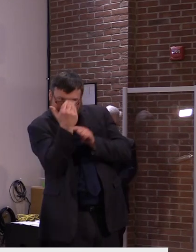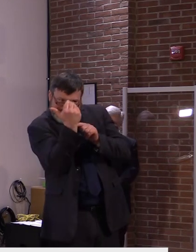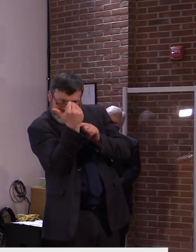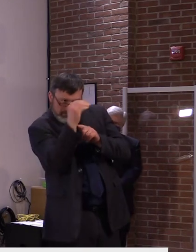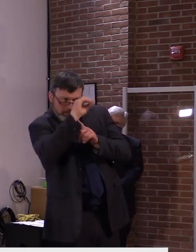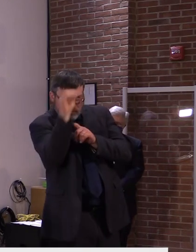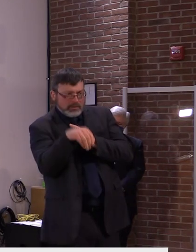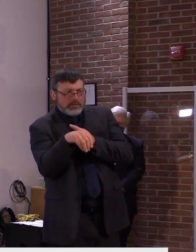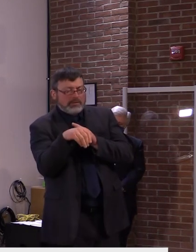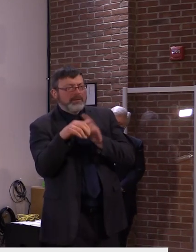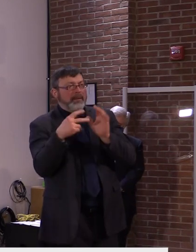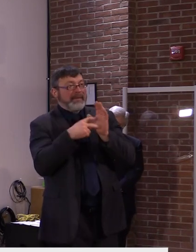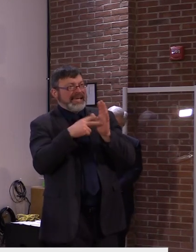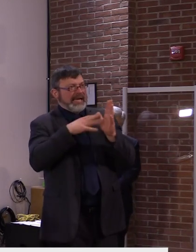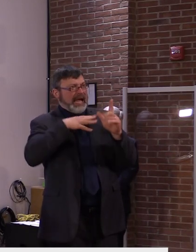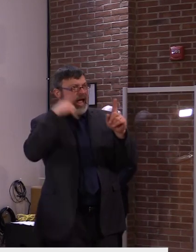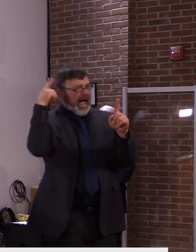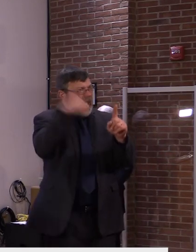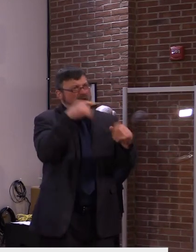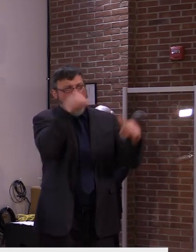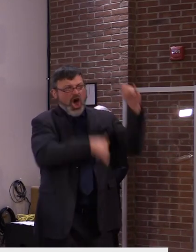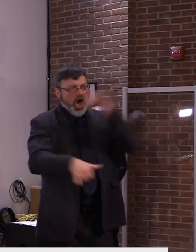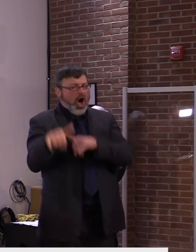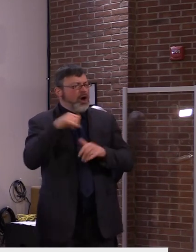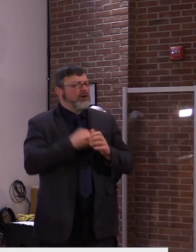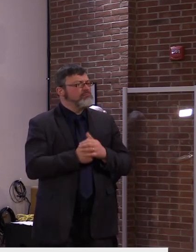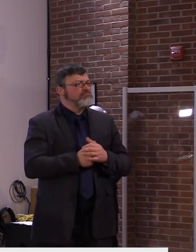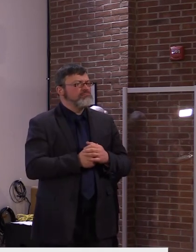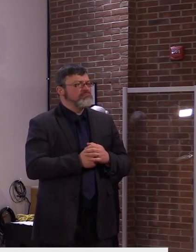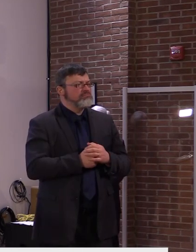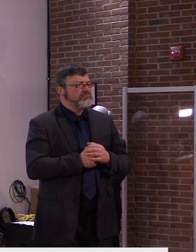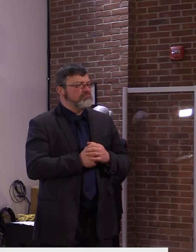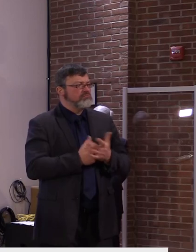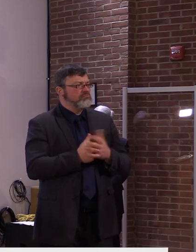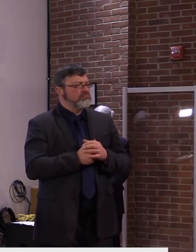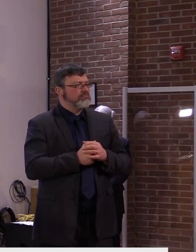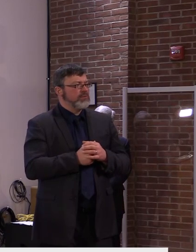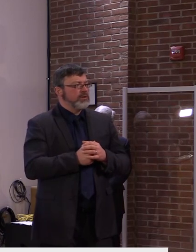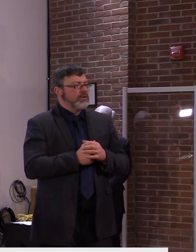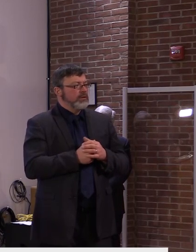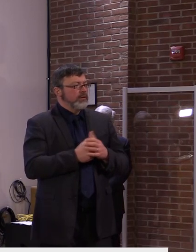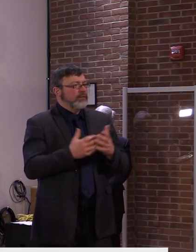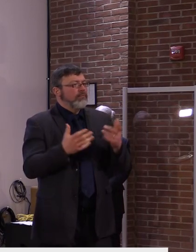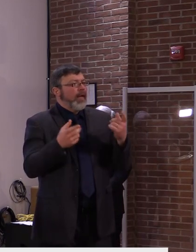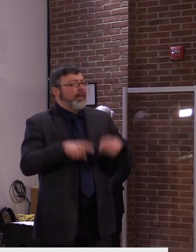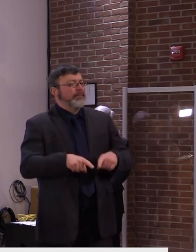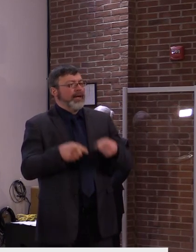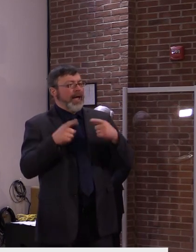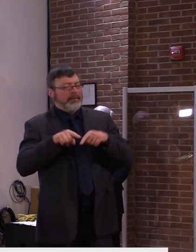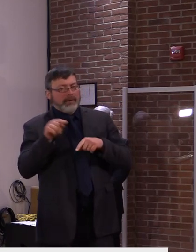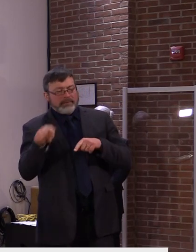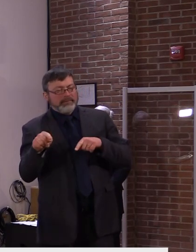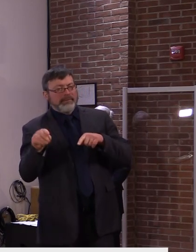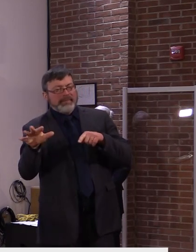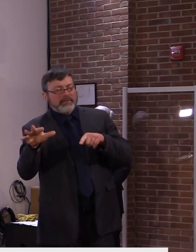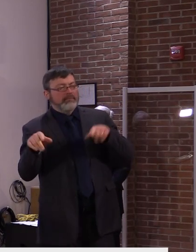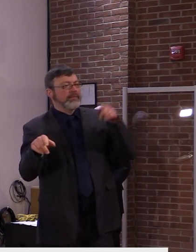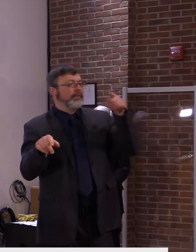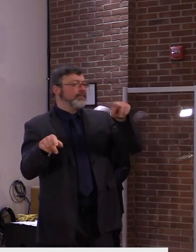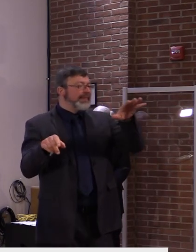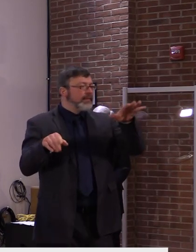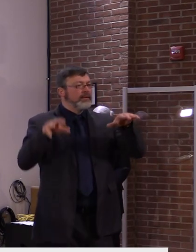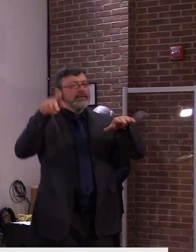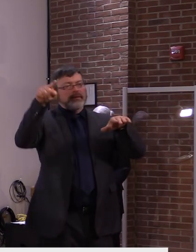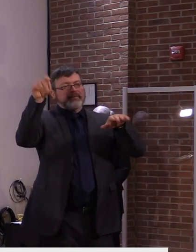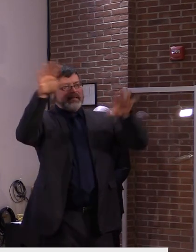account for a high proportion of the cases, which again implies community transmission. I'll have to get